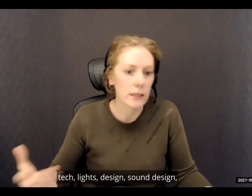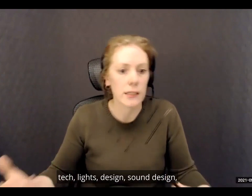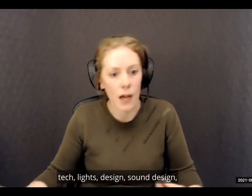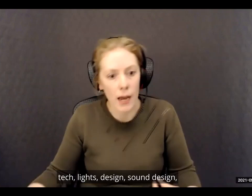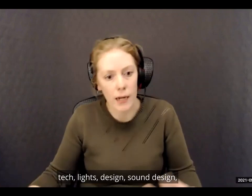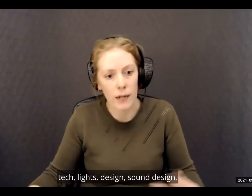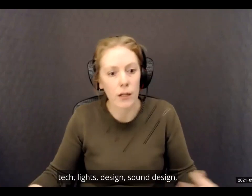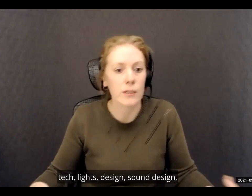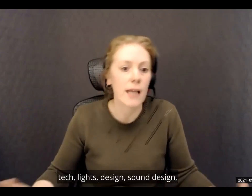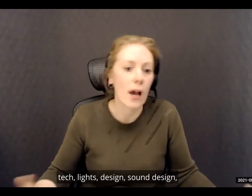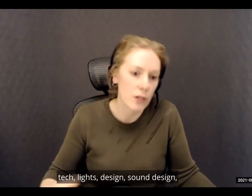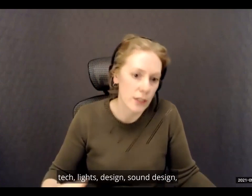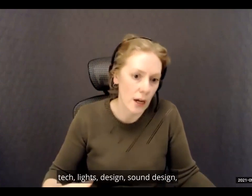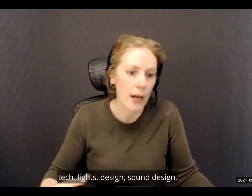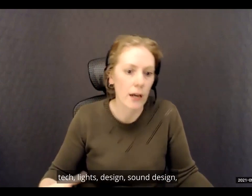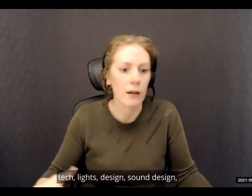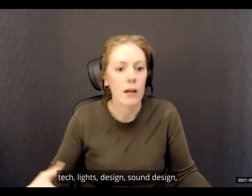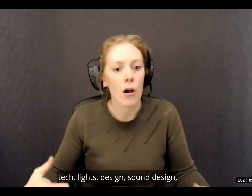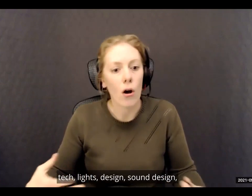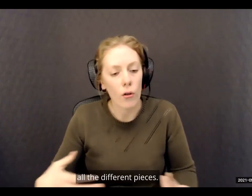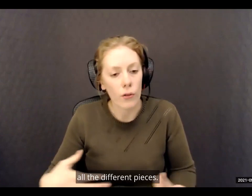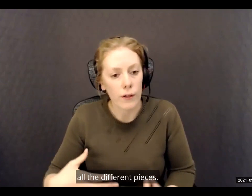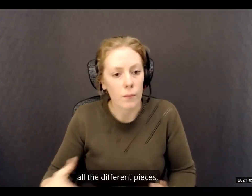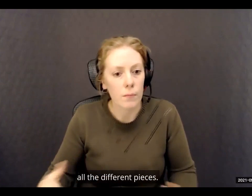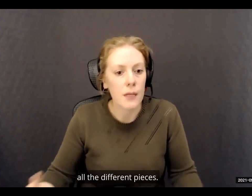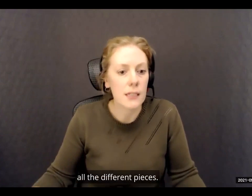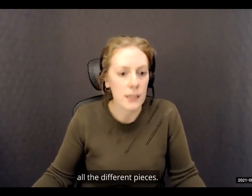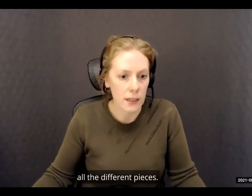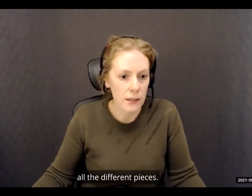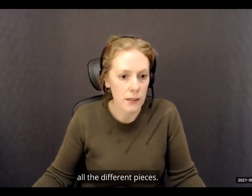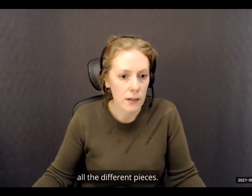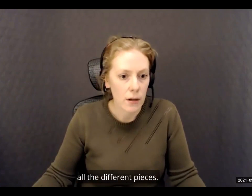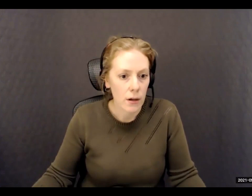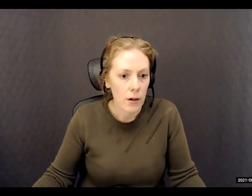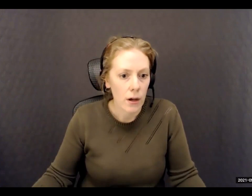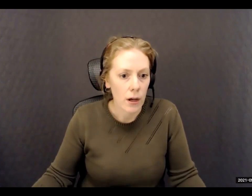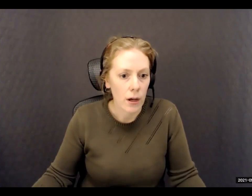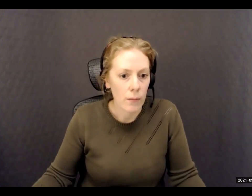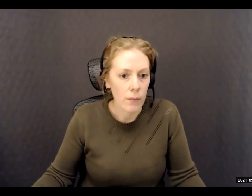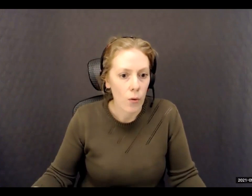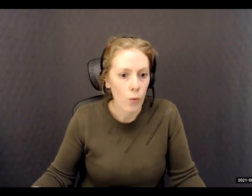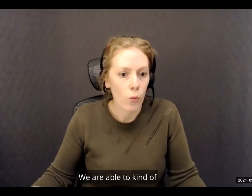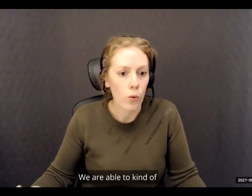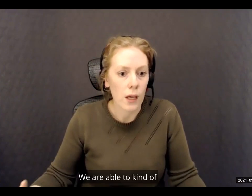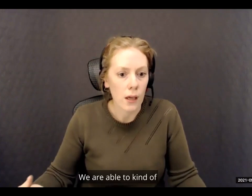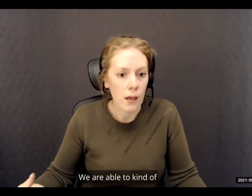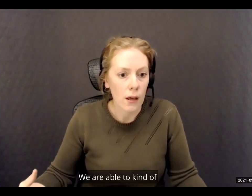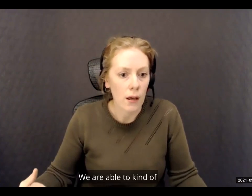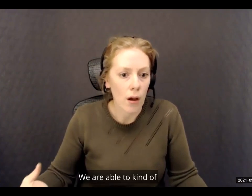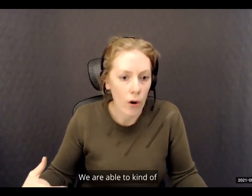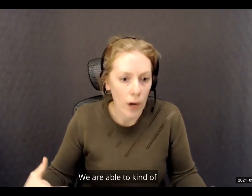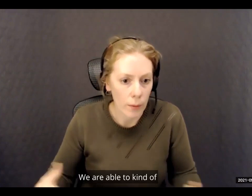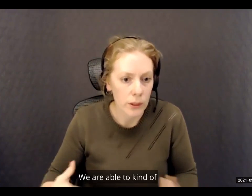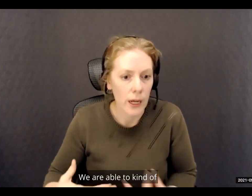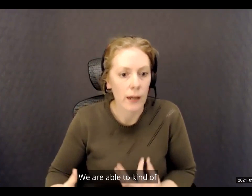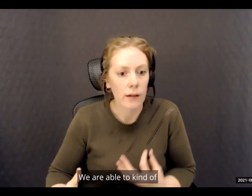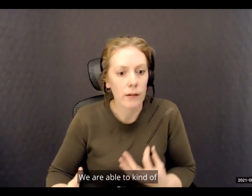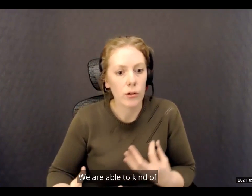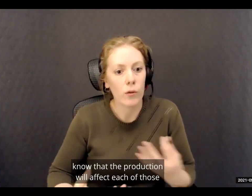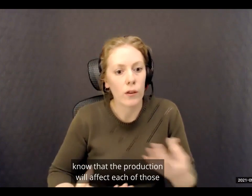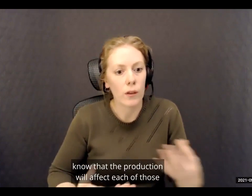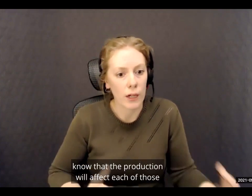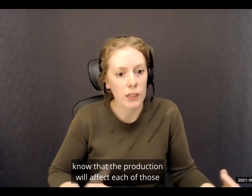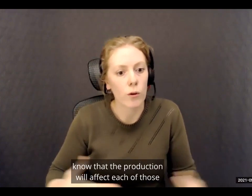lights, design, you know, sound design, all the different pieces. We are able to